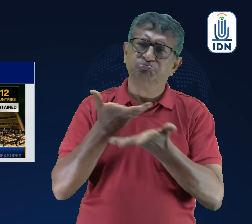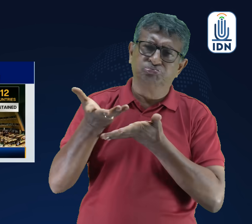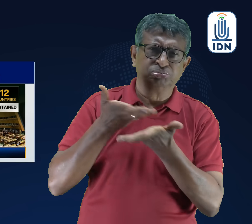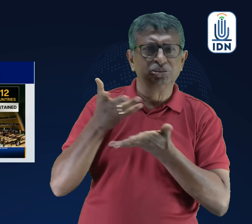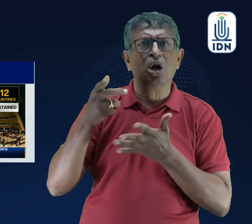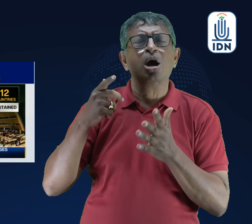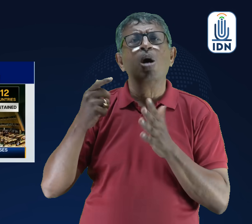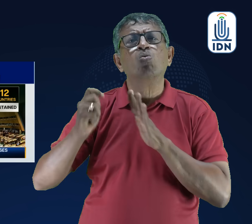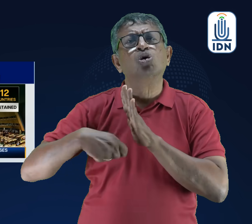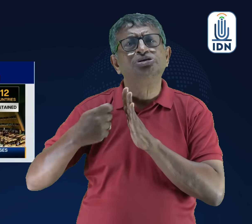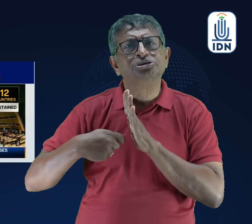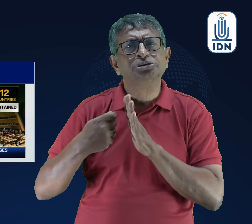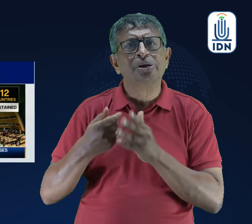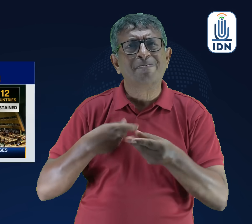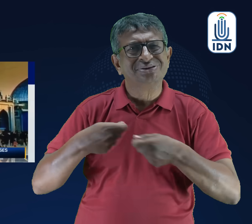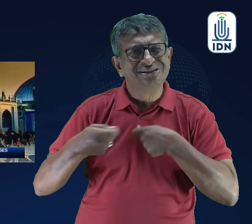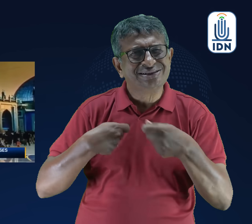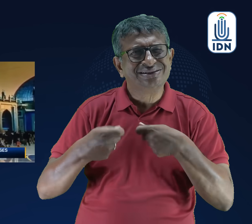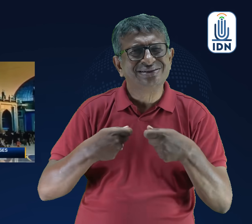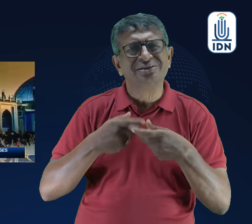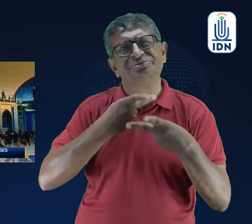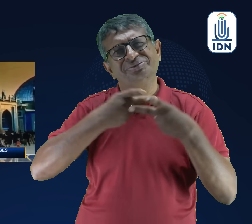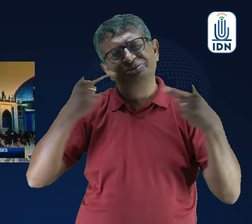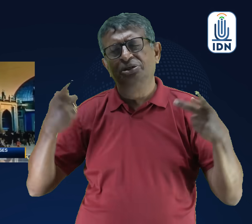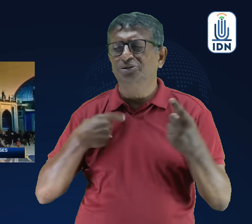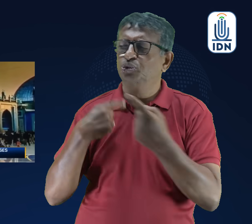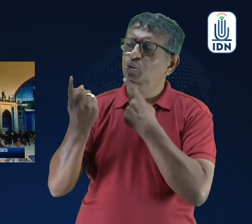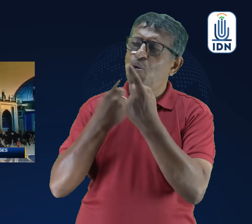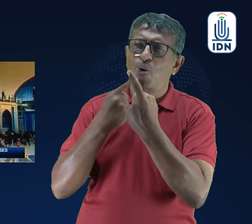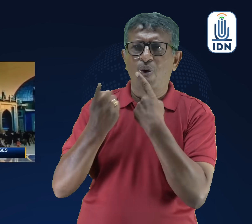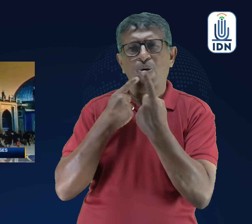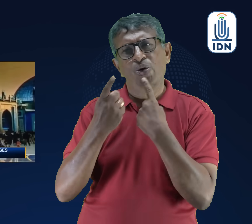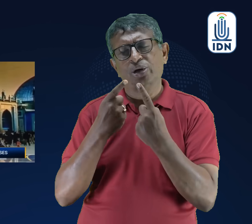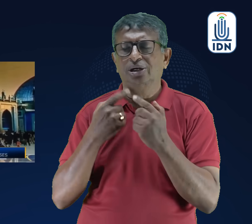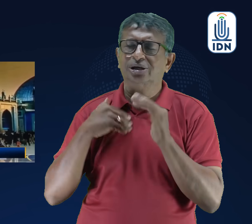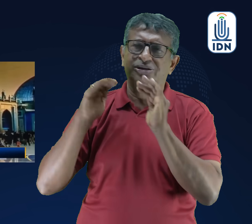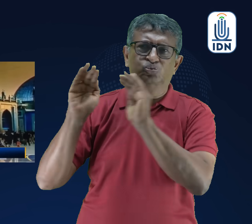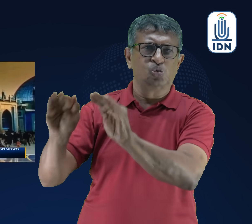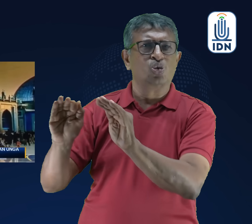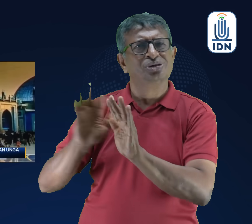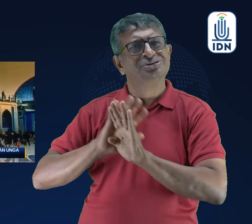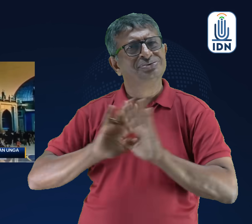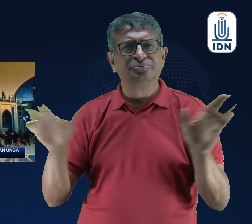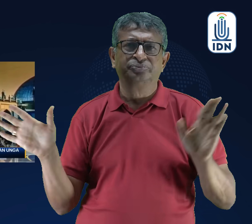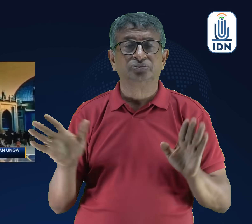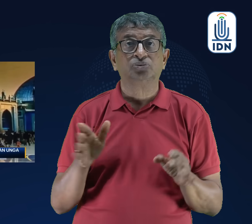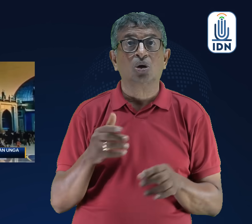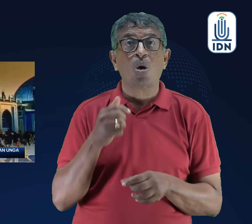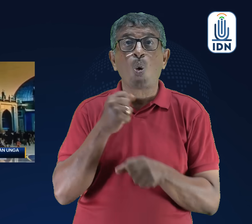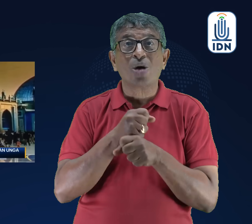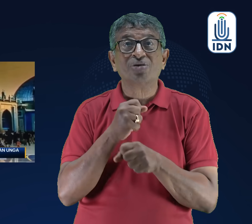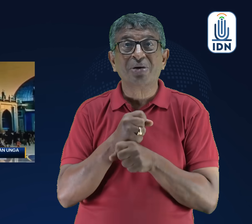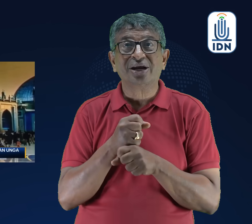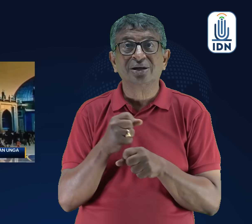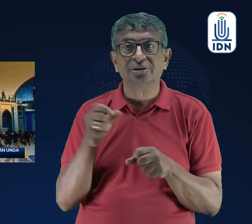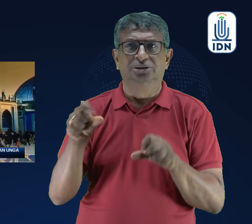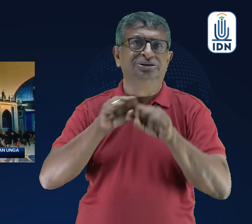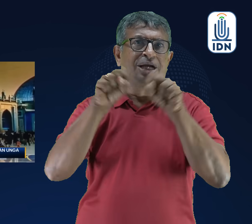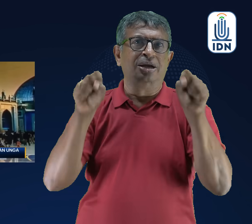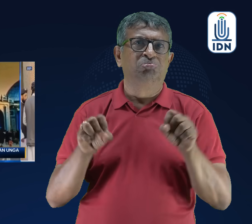was passed. But that's not the story here. The story is who picked which side. Pakistan voted for the resolution, meaning they voted